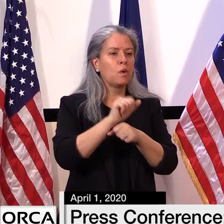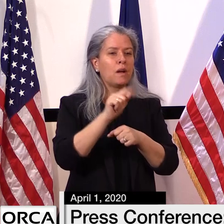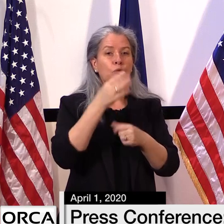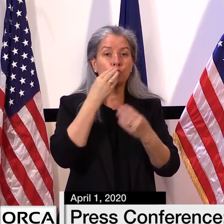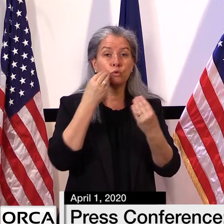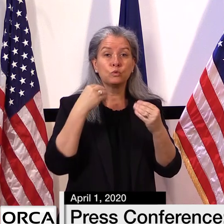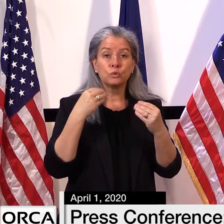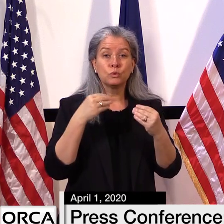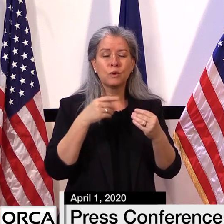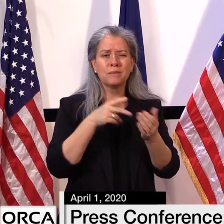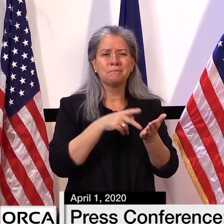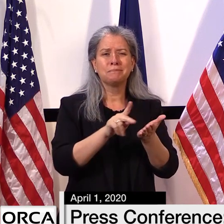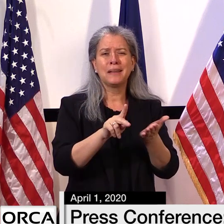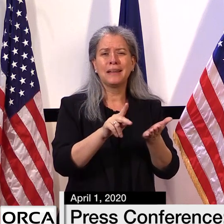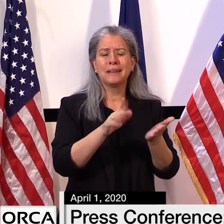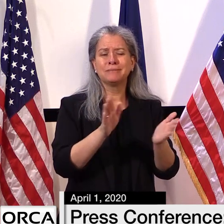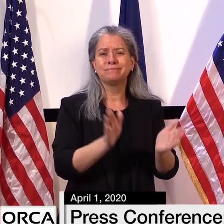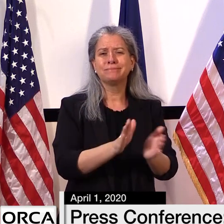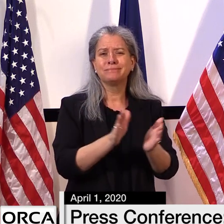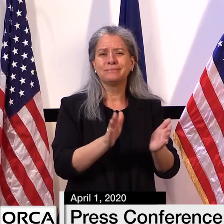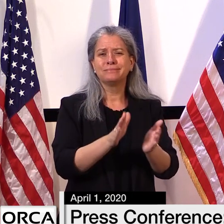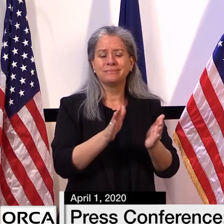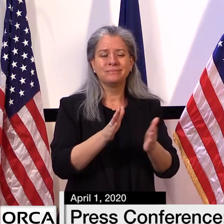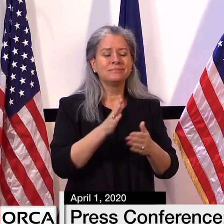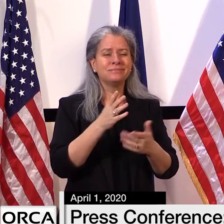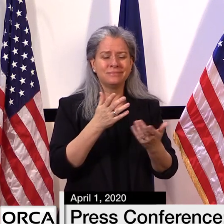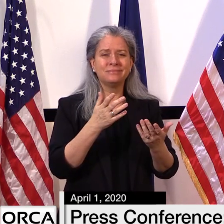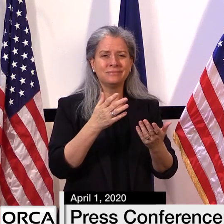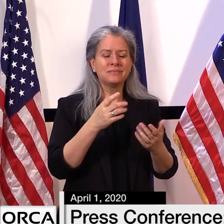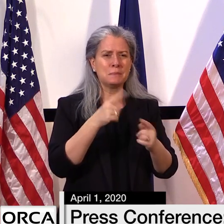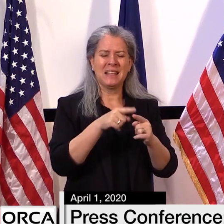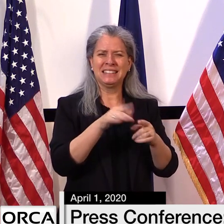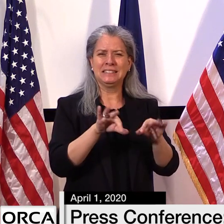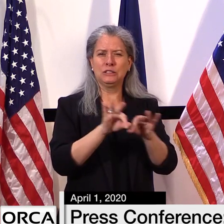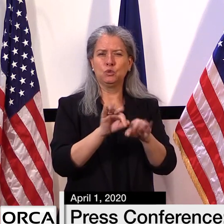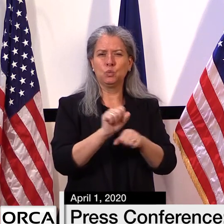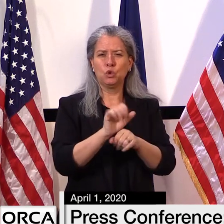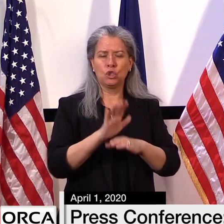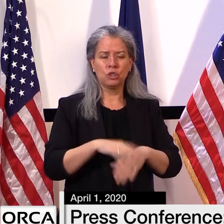today, the Senate Pro Tem sent out a letter